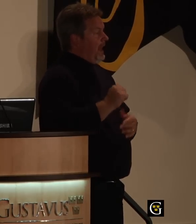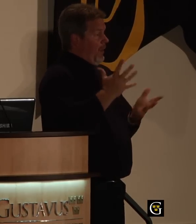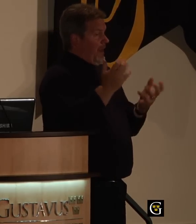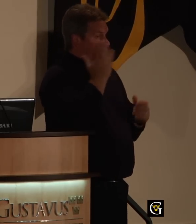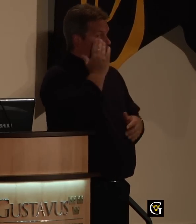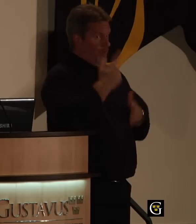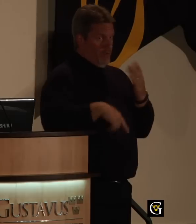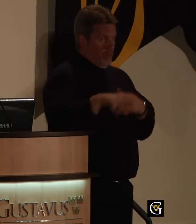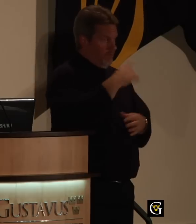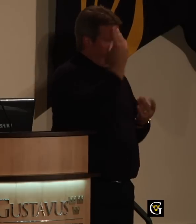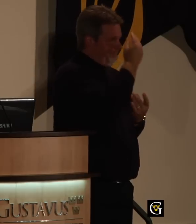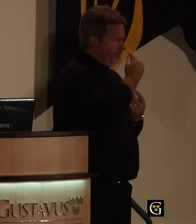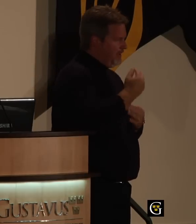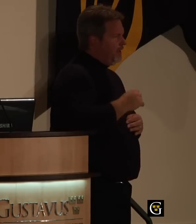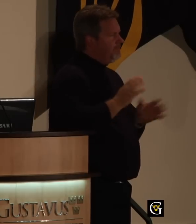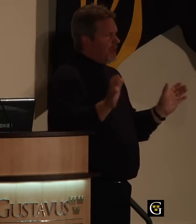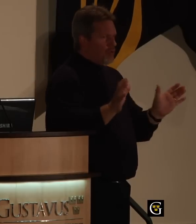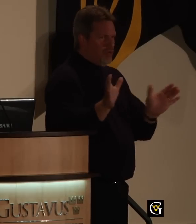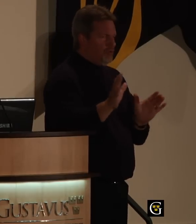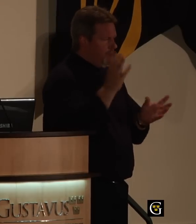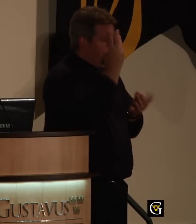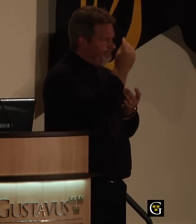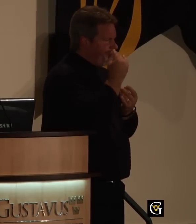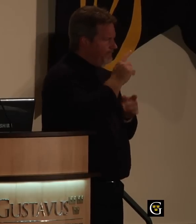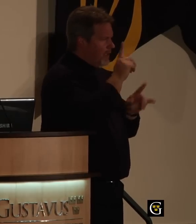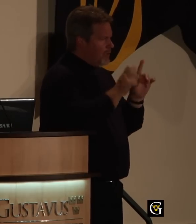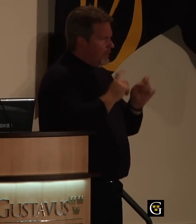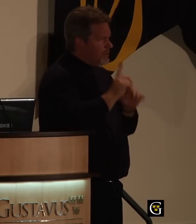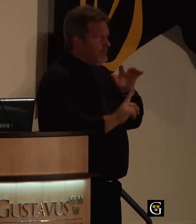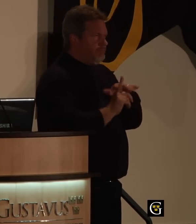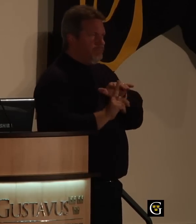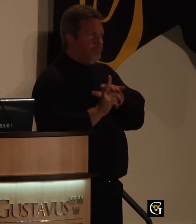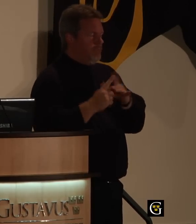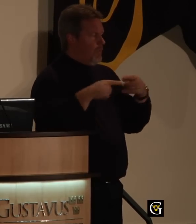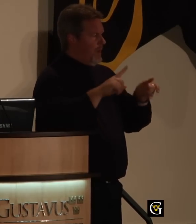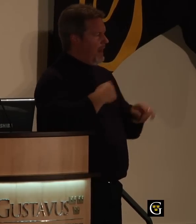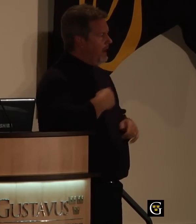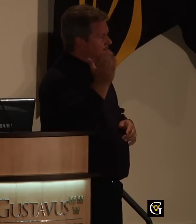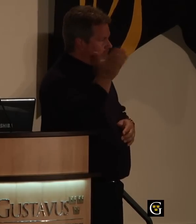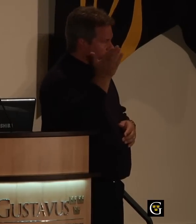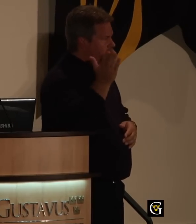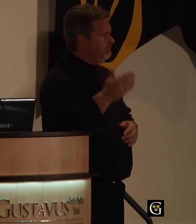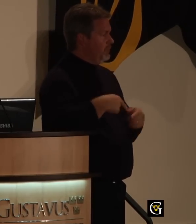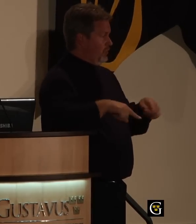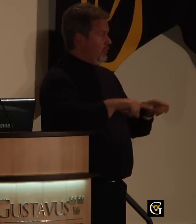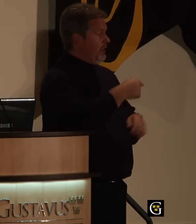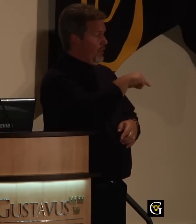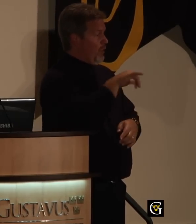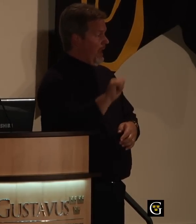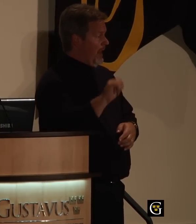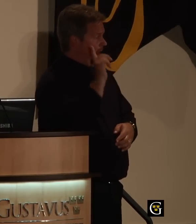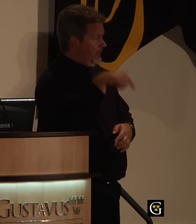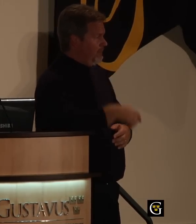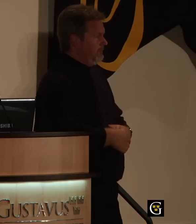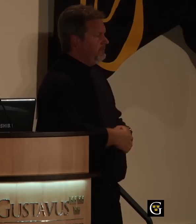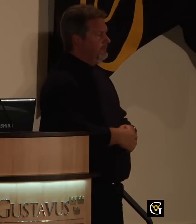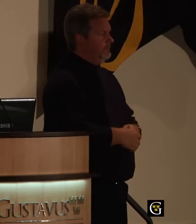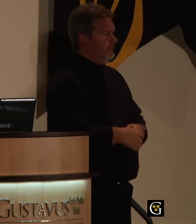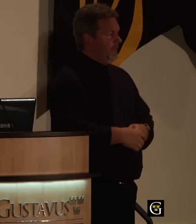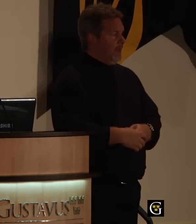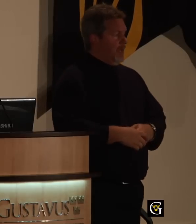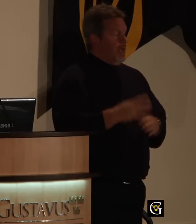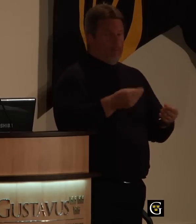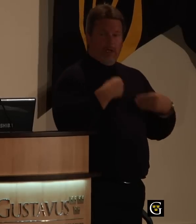like to encourage you to think of questions while I talk and bring them up during Q&A session. Now, let me give you